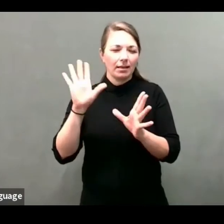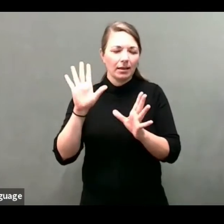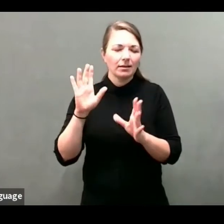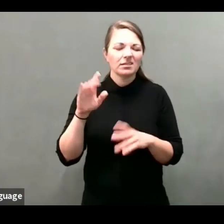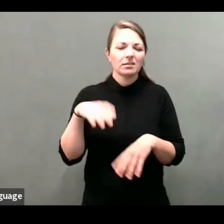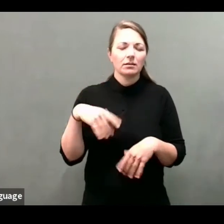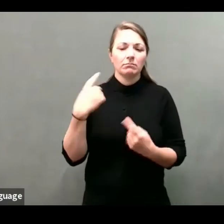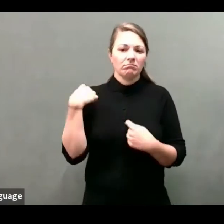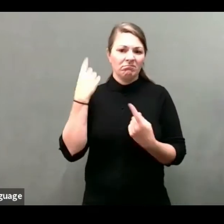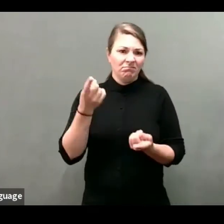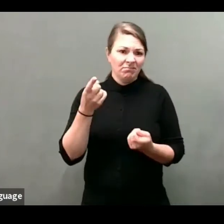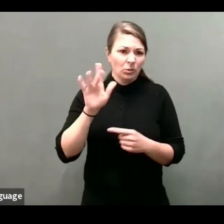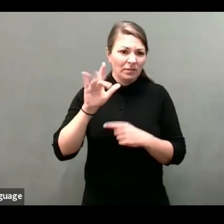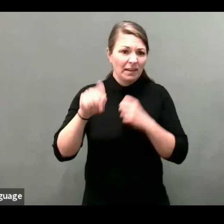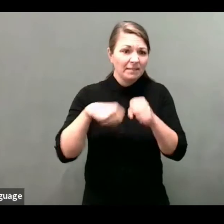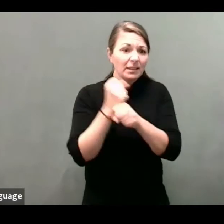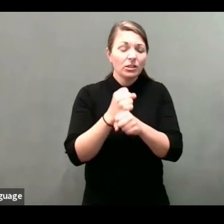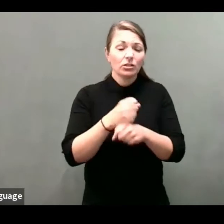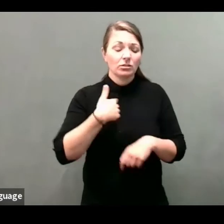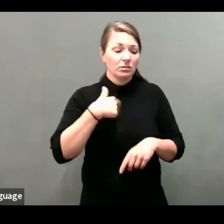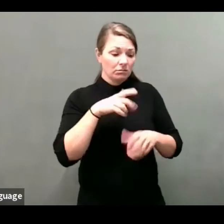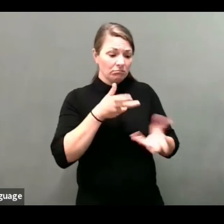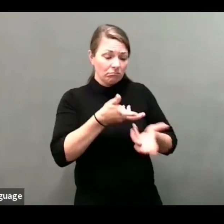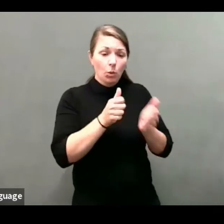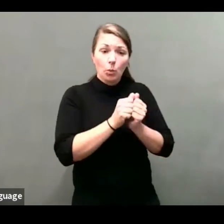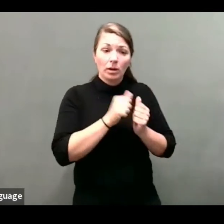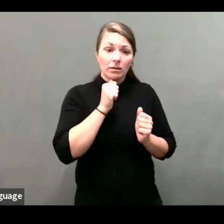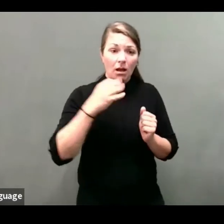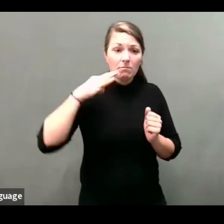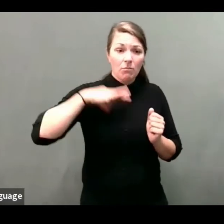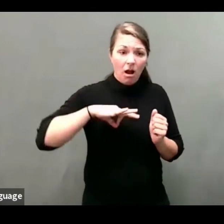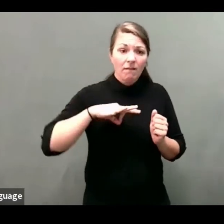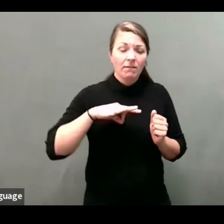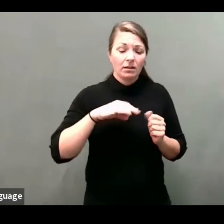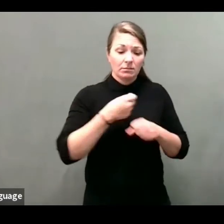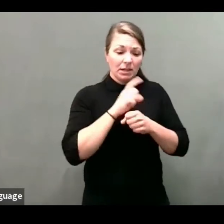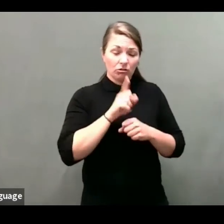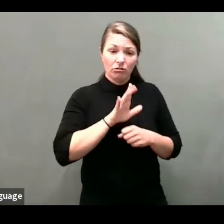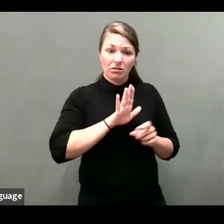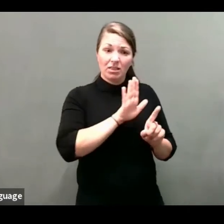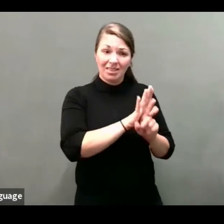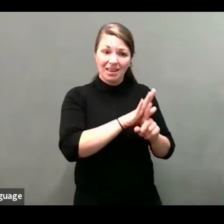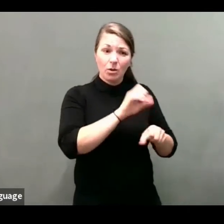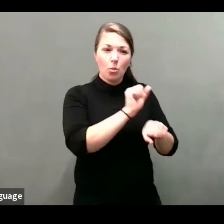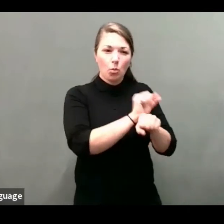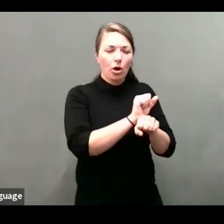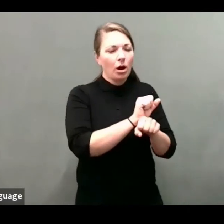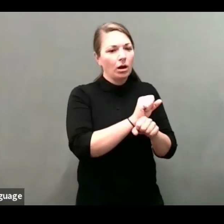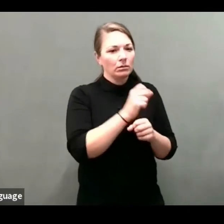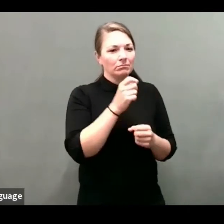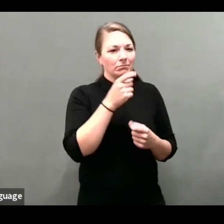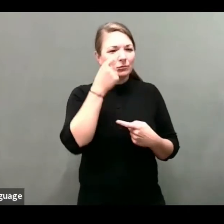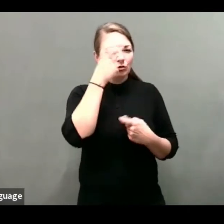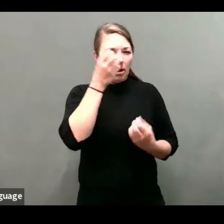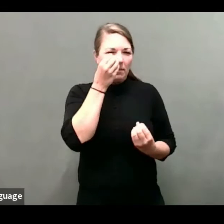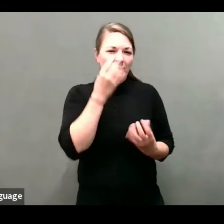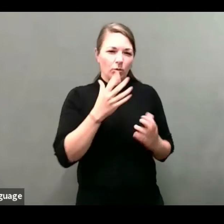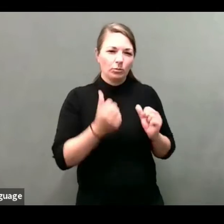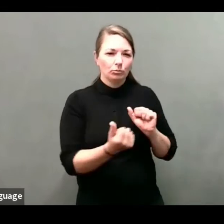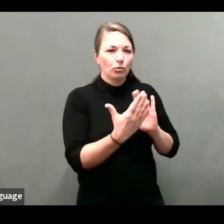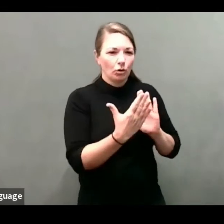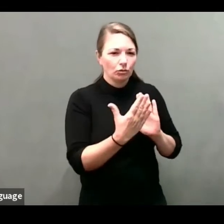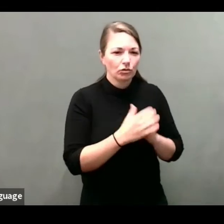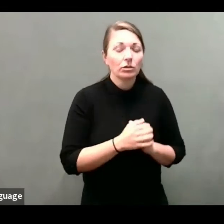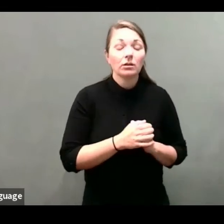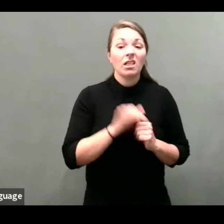helping professionals to make sure that the work they are doing is based in a trauma-informed approach,